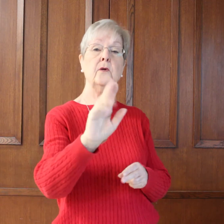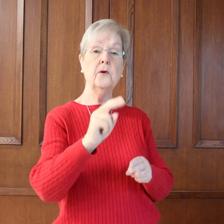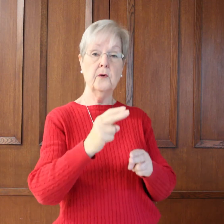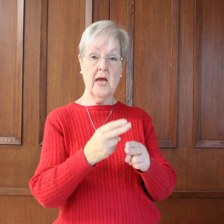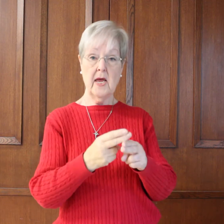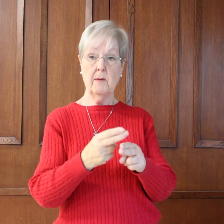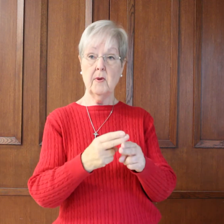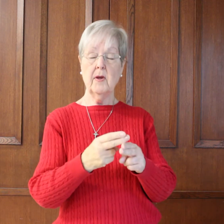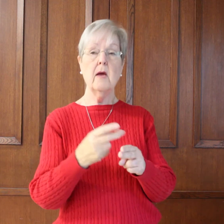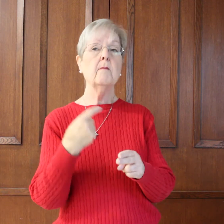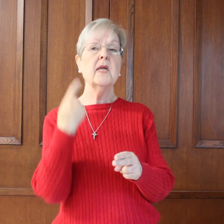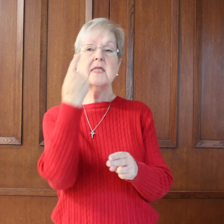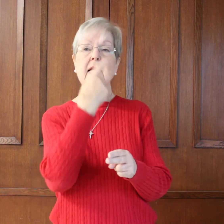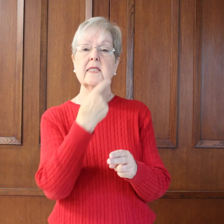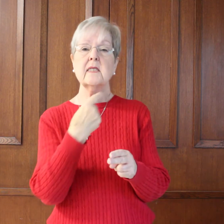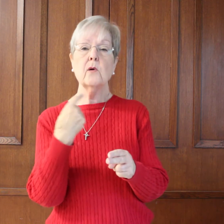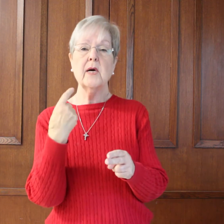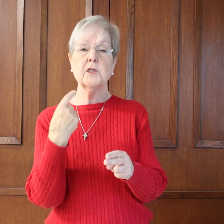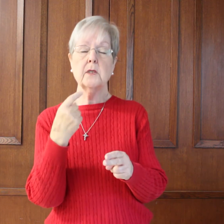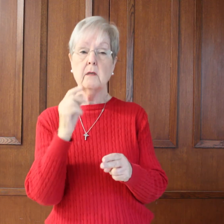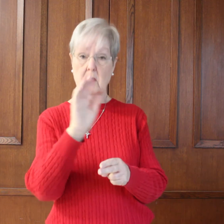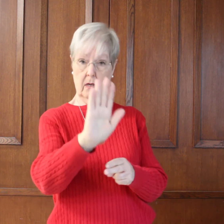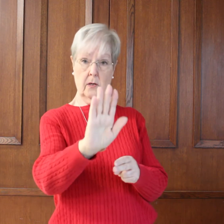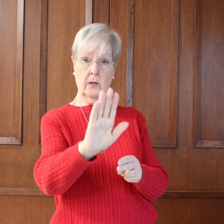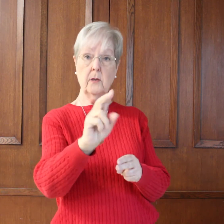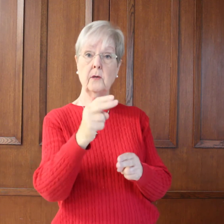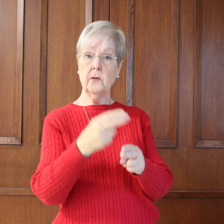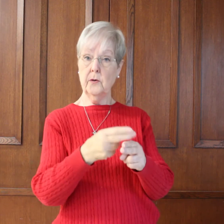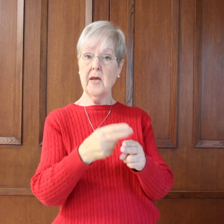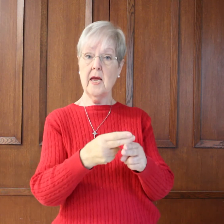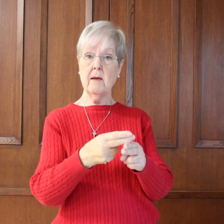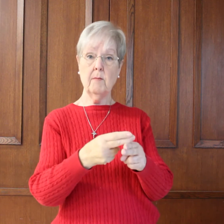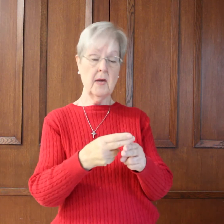Your name? But let's ask the question. Your name?